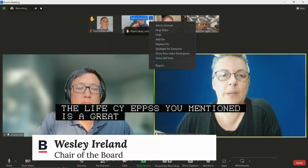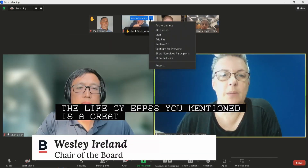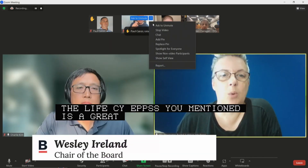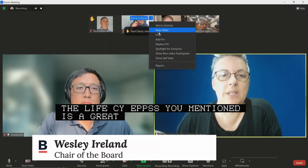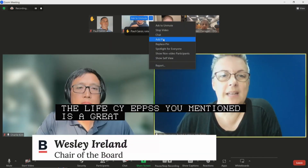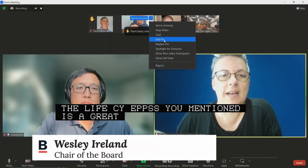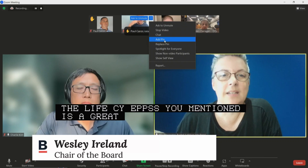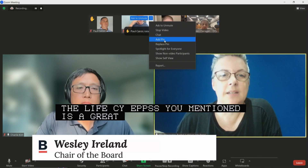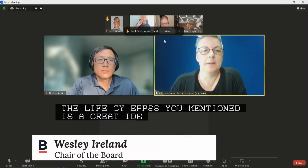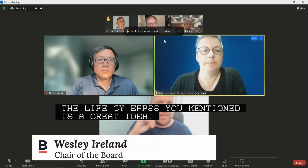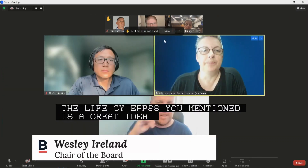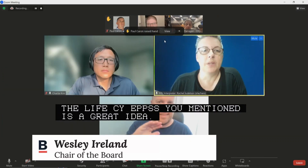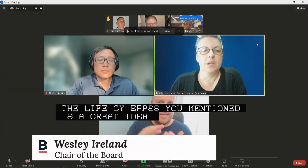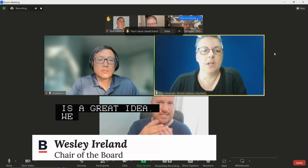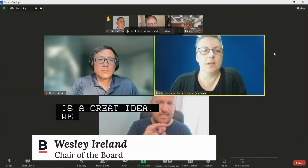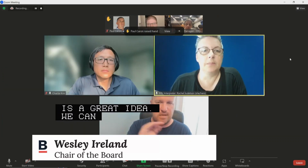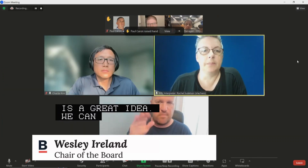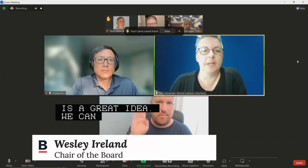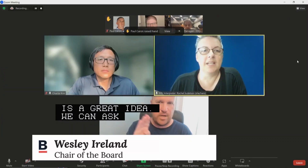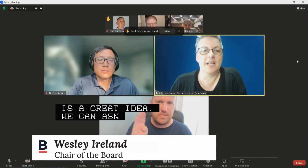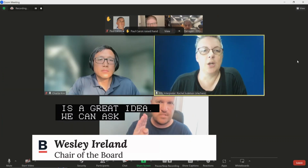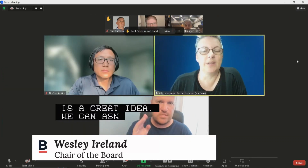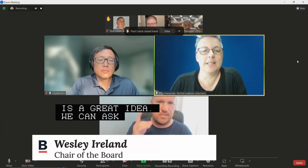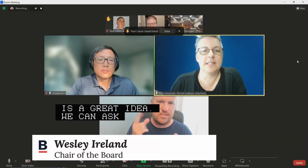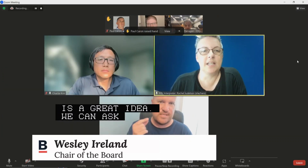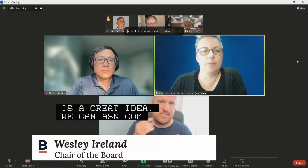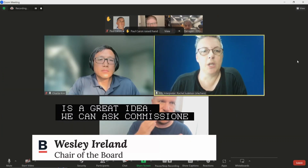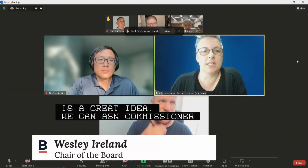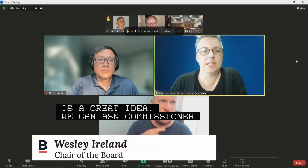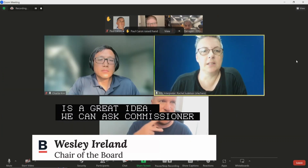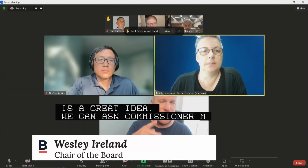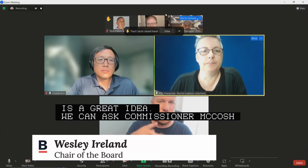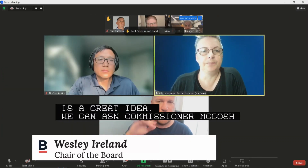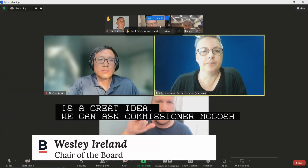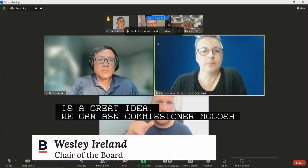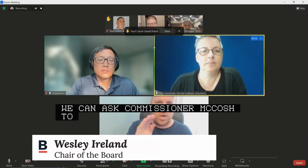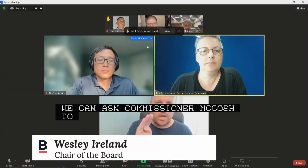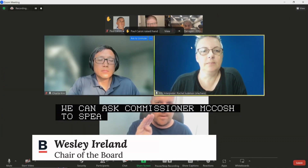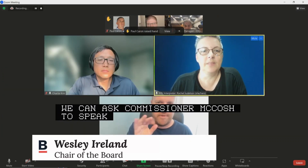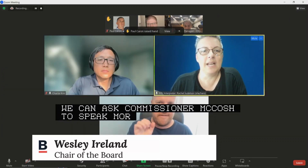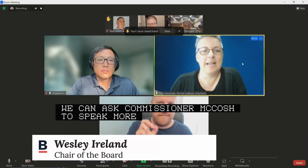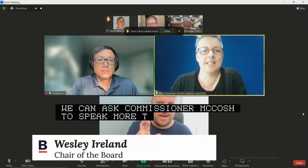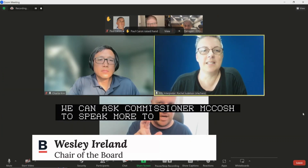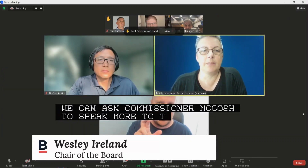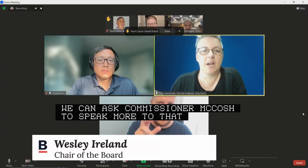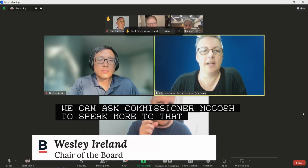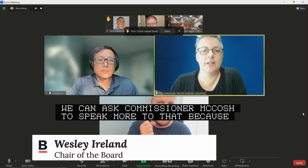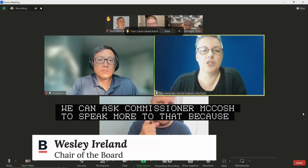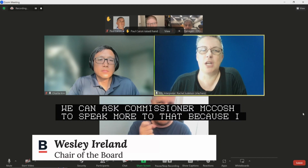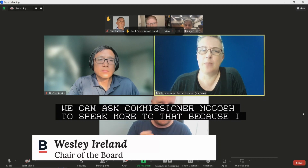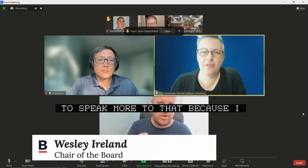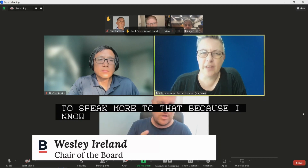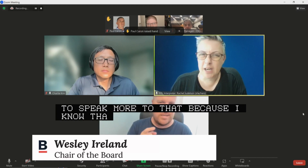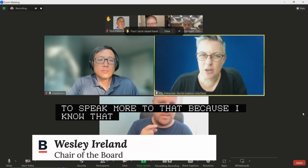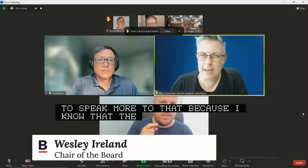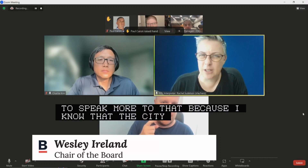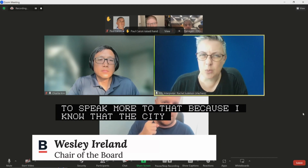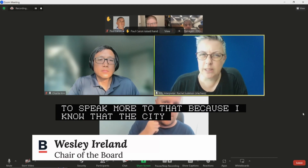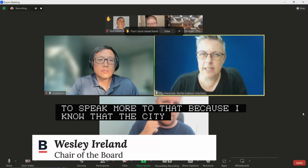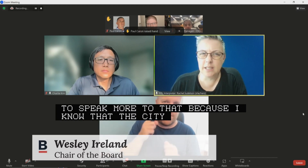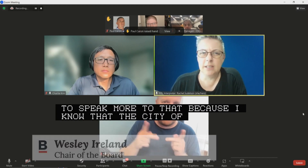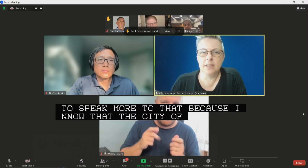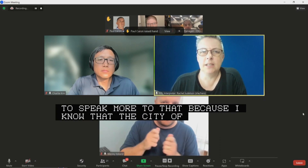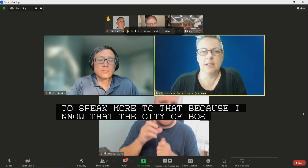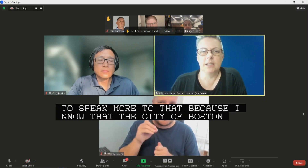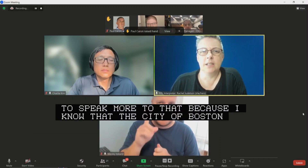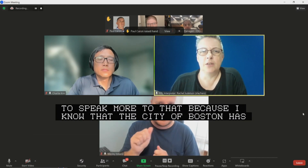McCosh to speak more to that, because I know that the city of Boston has some kind of job fair